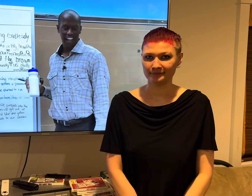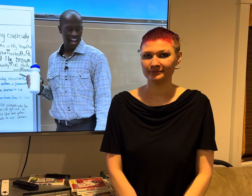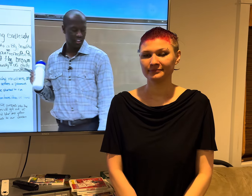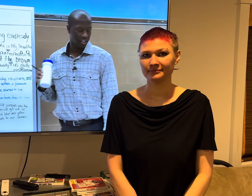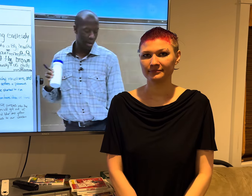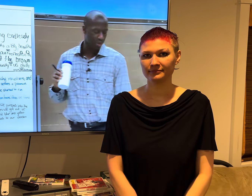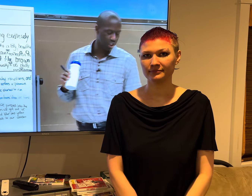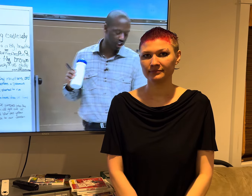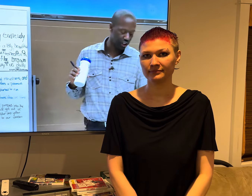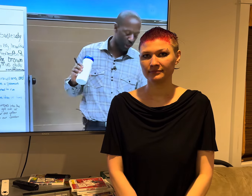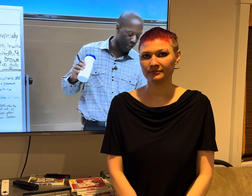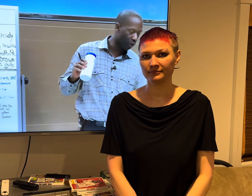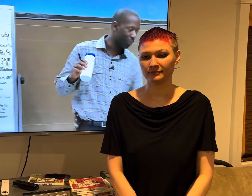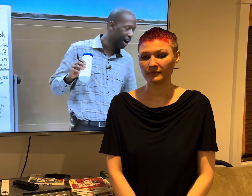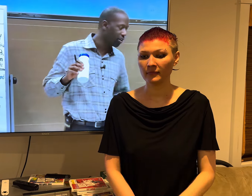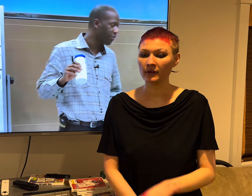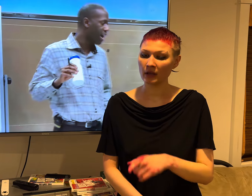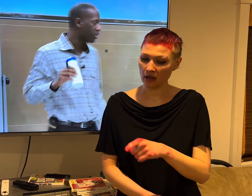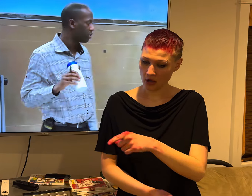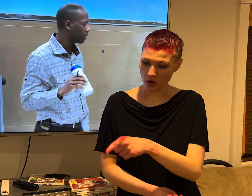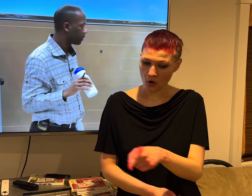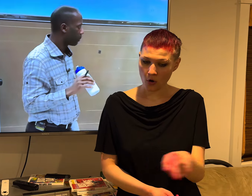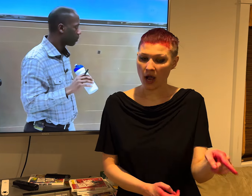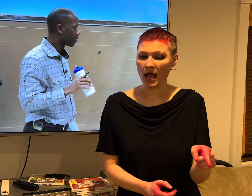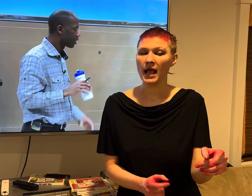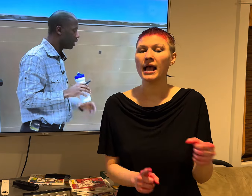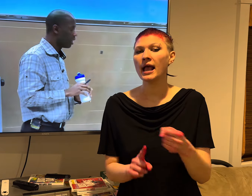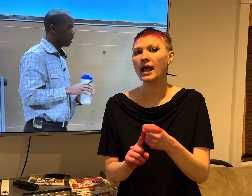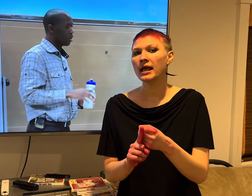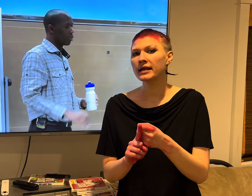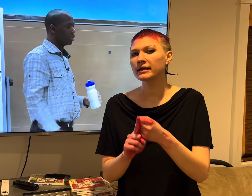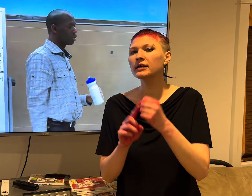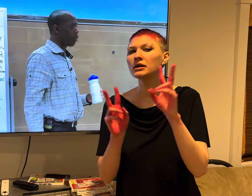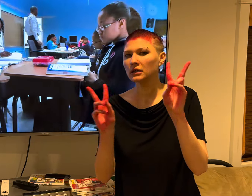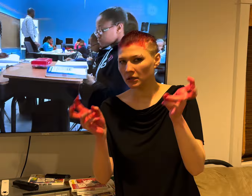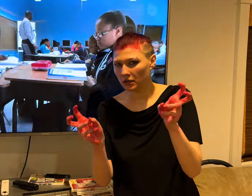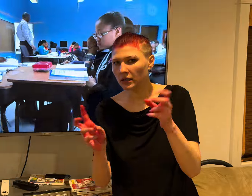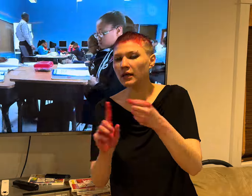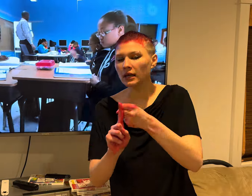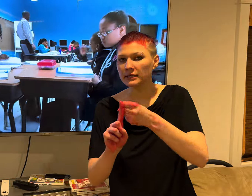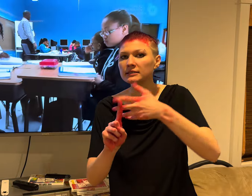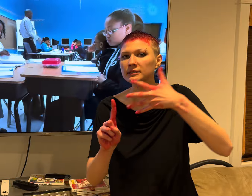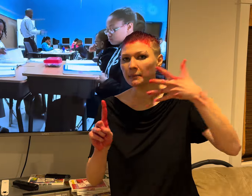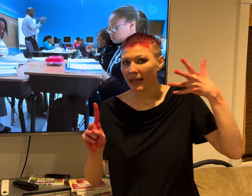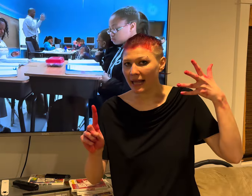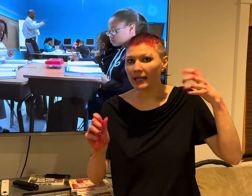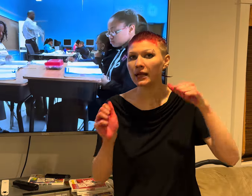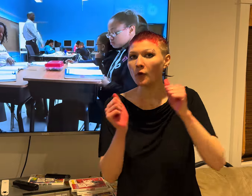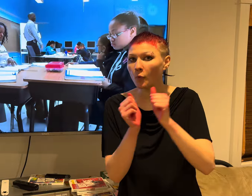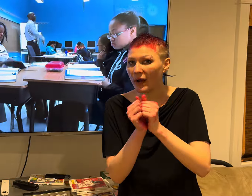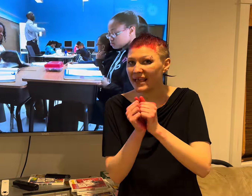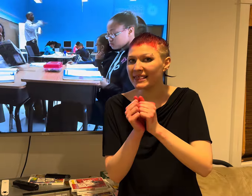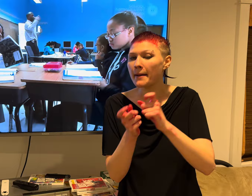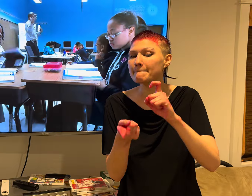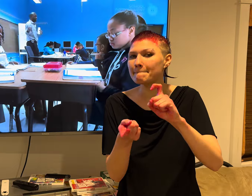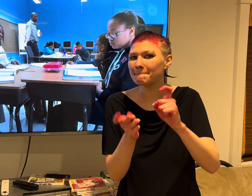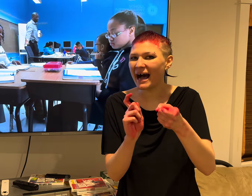At the top where it says expanding with modifiers, we just spoke about modifiers, how the adjective modify